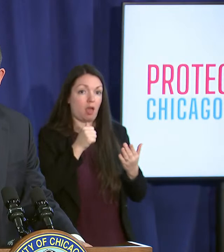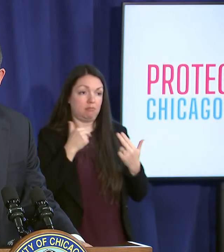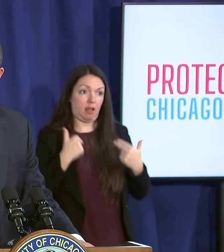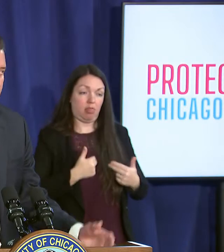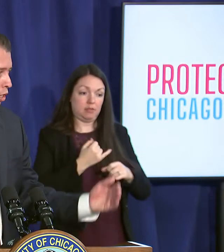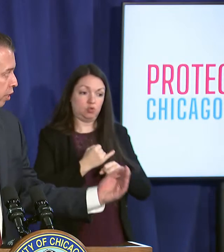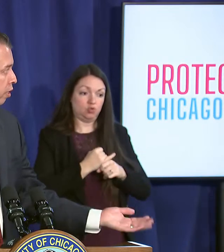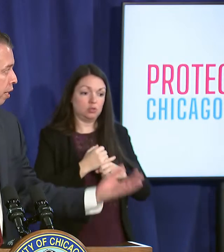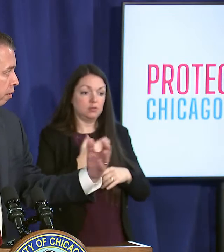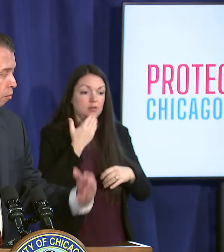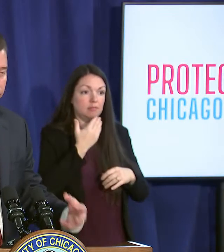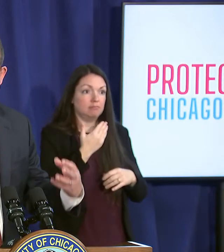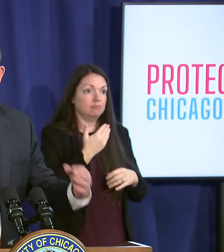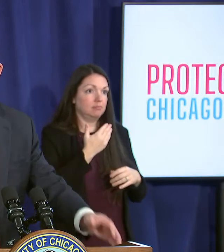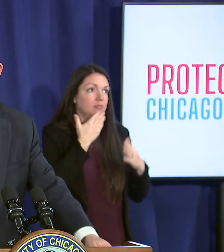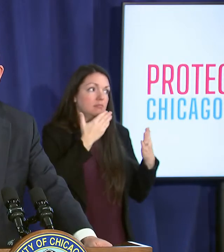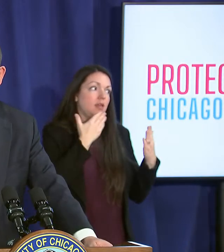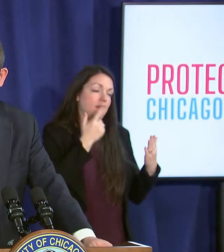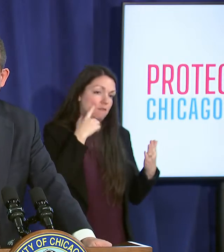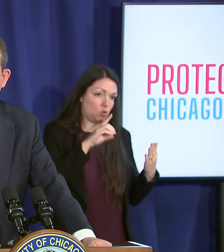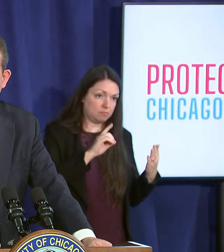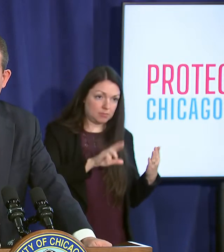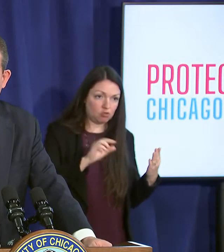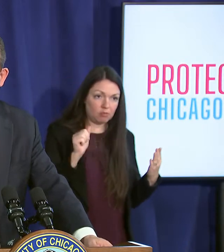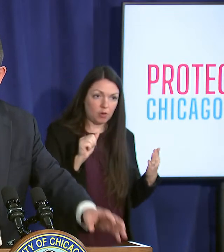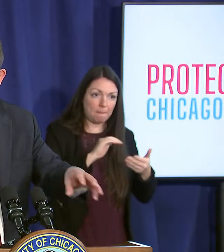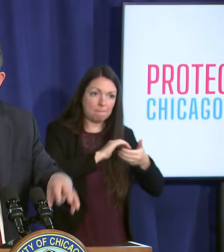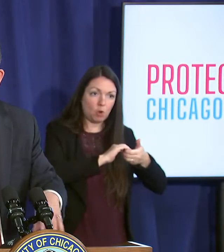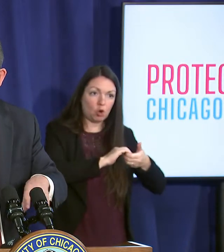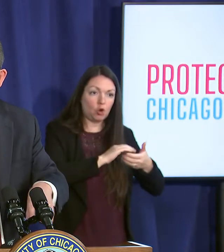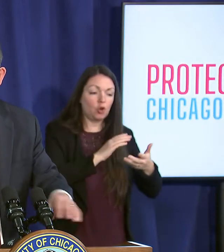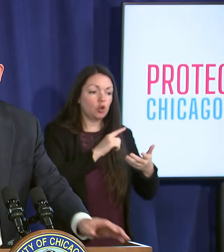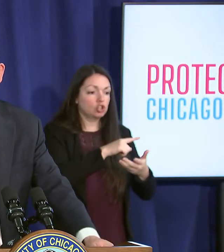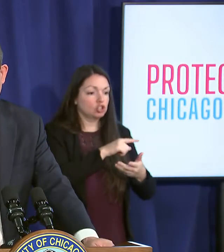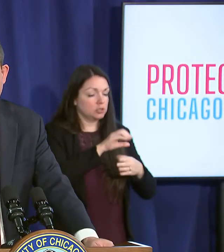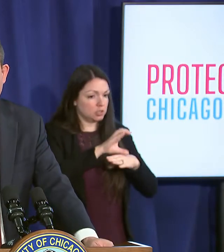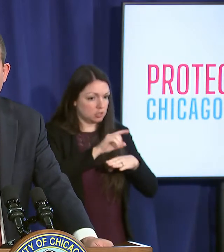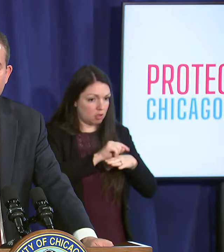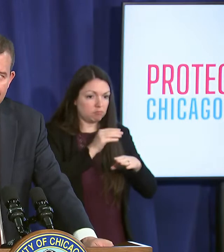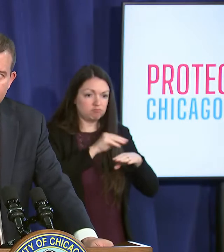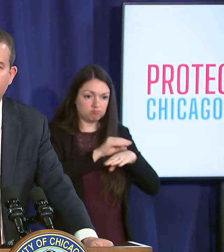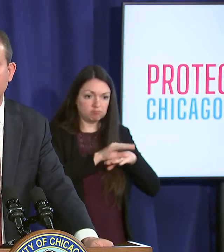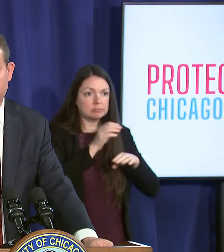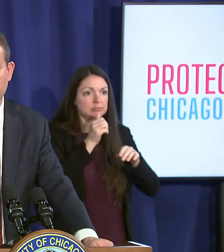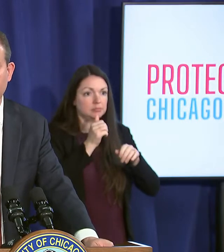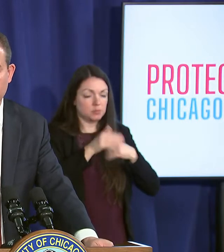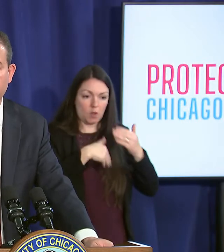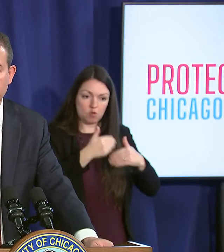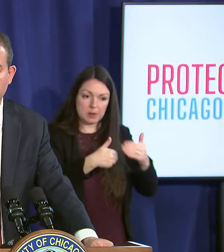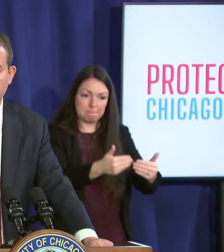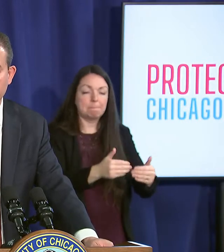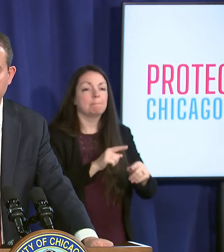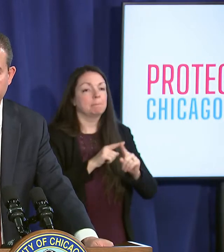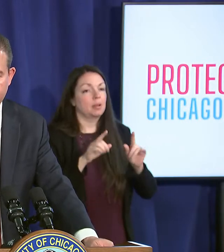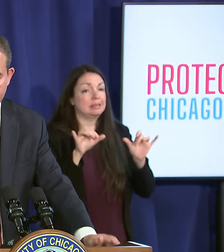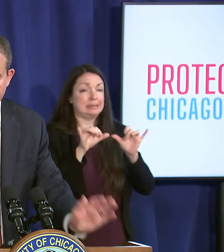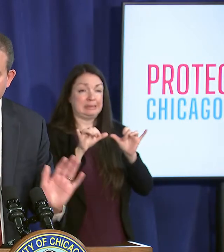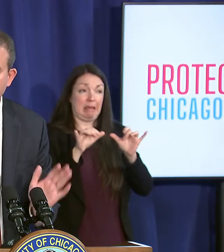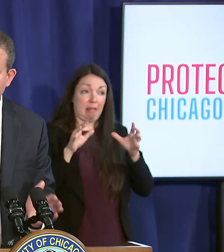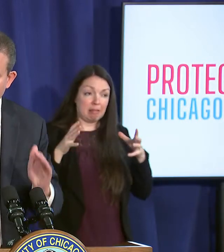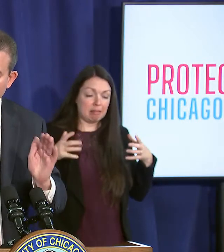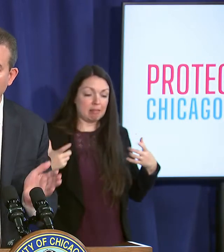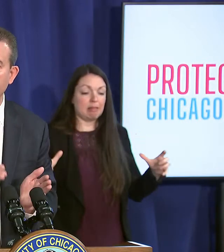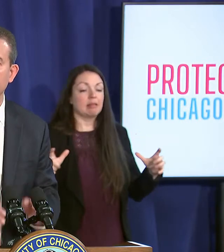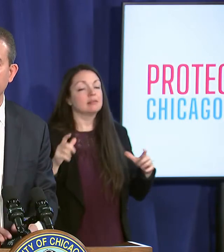Dr. Arwady because she is there with us every step of the way, consulting with us. But it's the scale that is the biggest challenge for us. And I